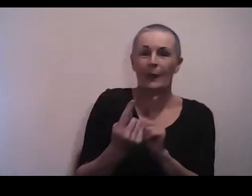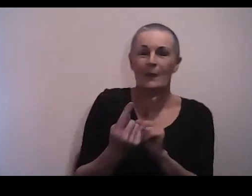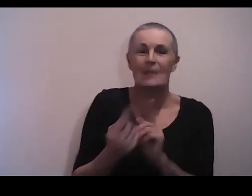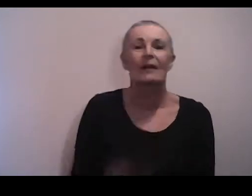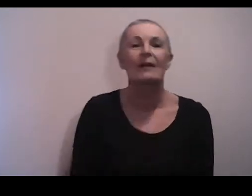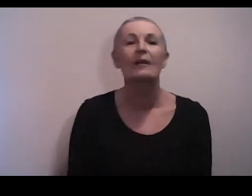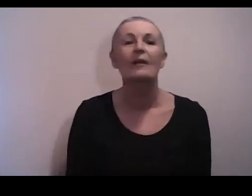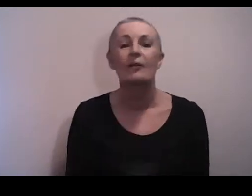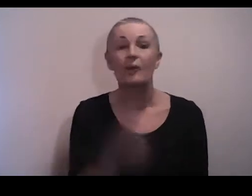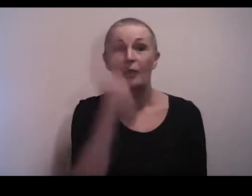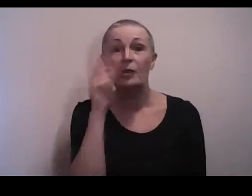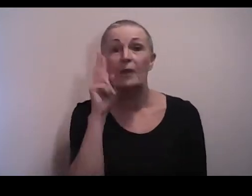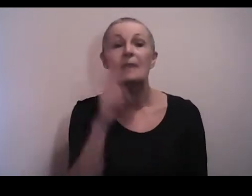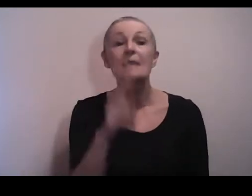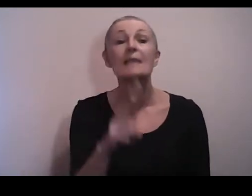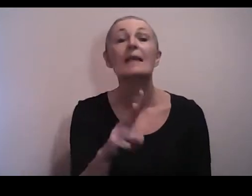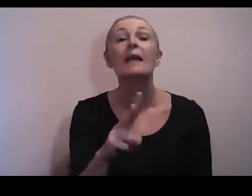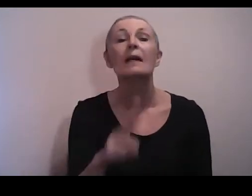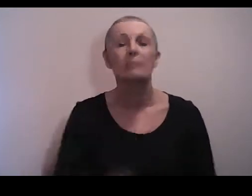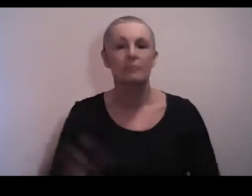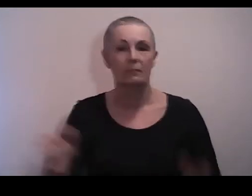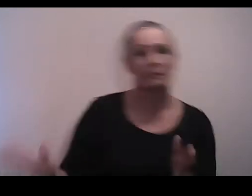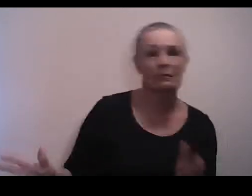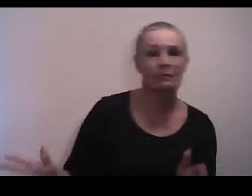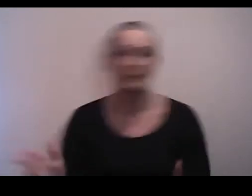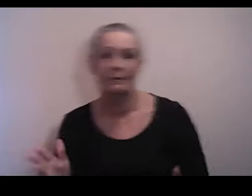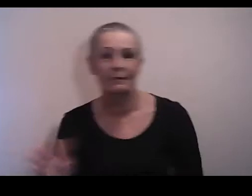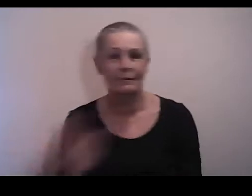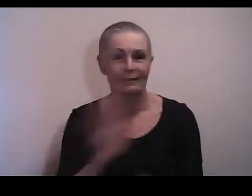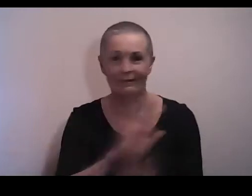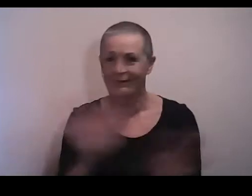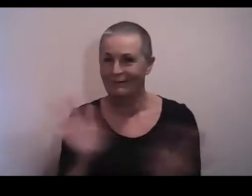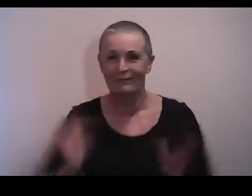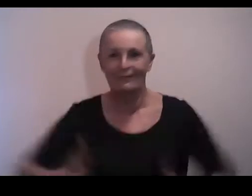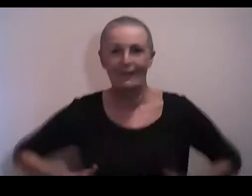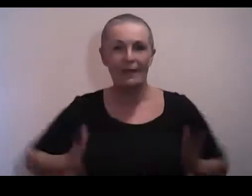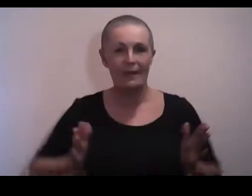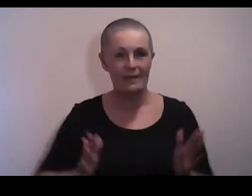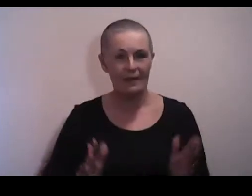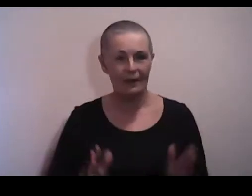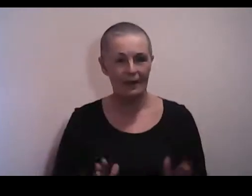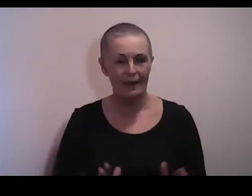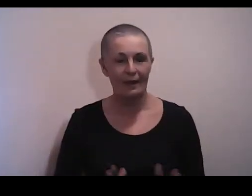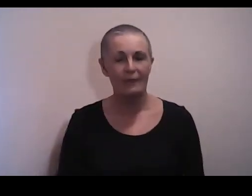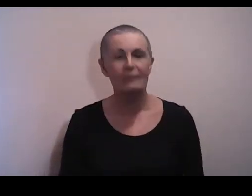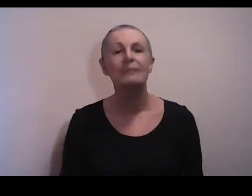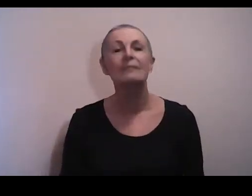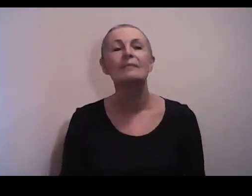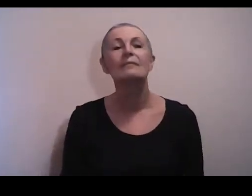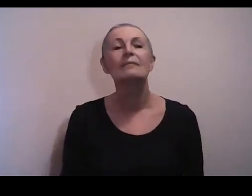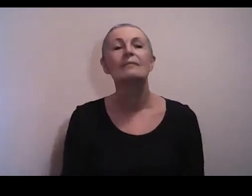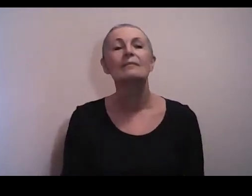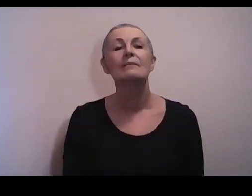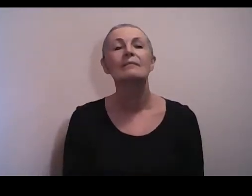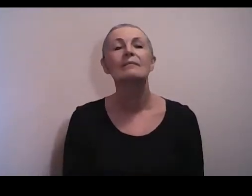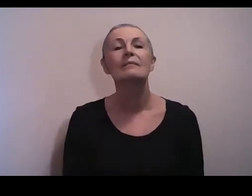just see that I am steady, and I'm going to do the same exercise with my arms and